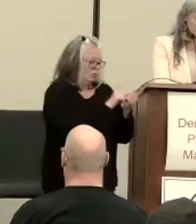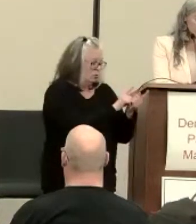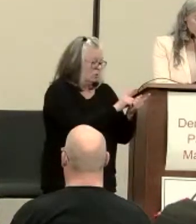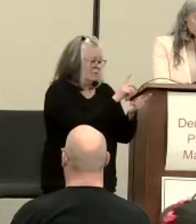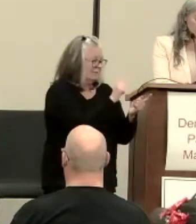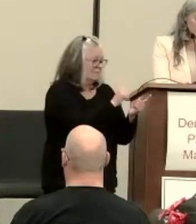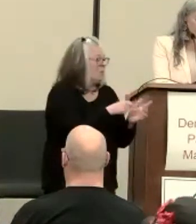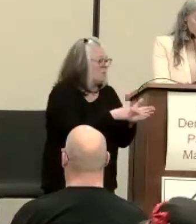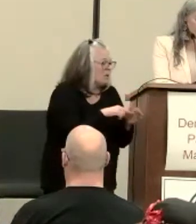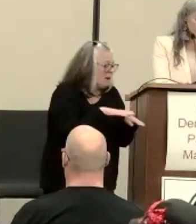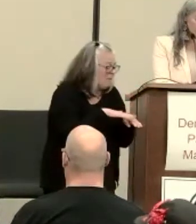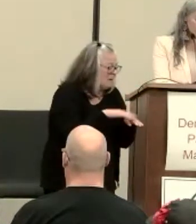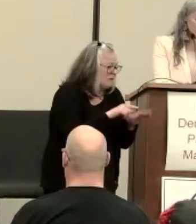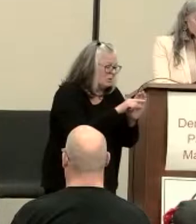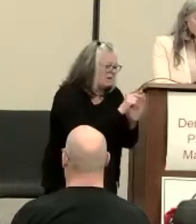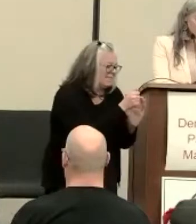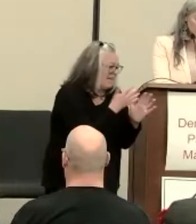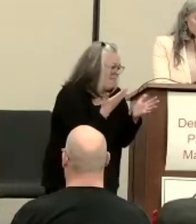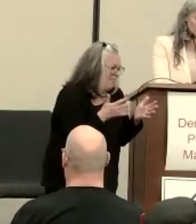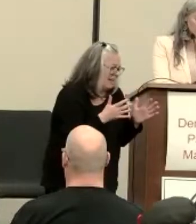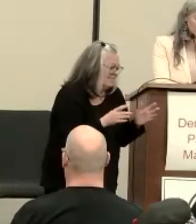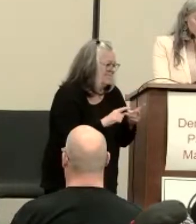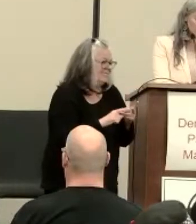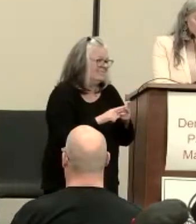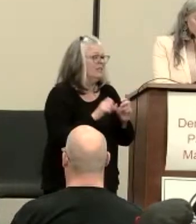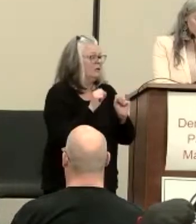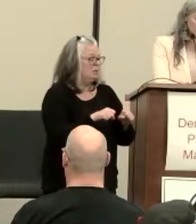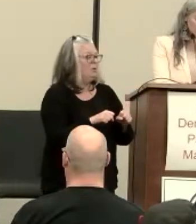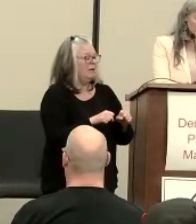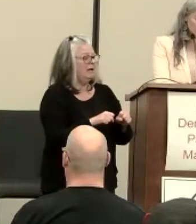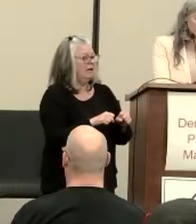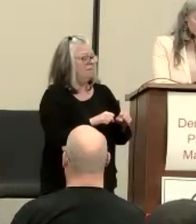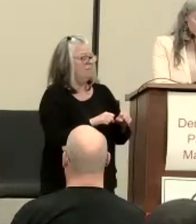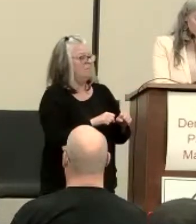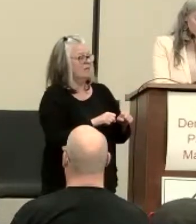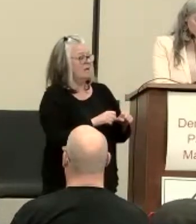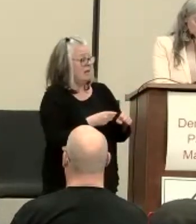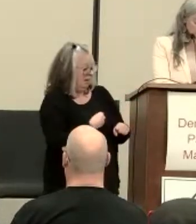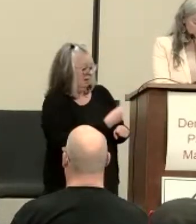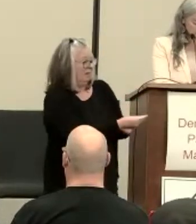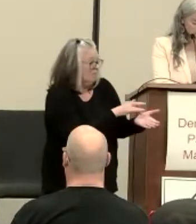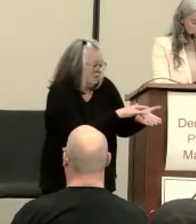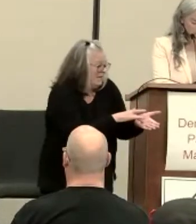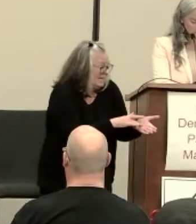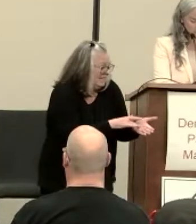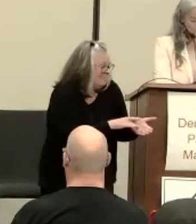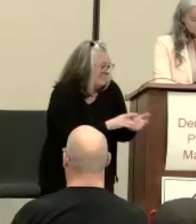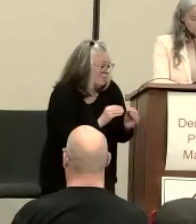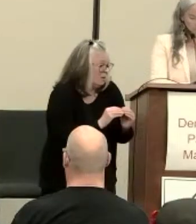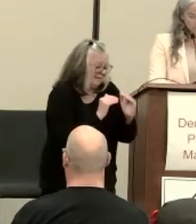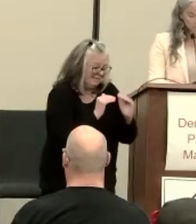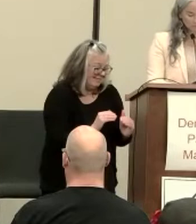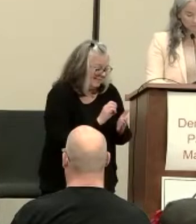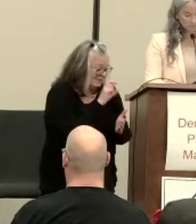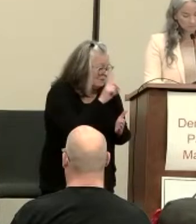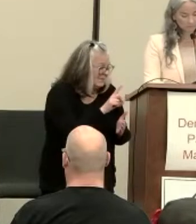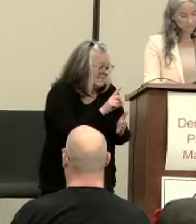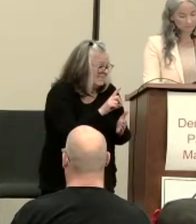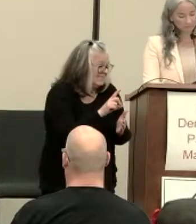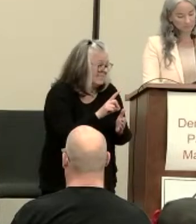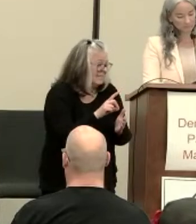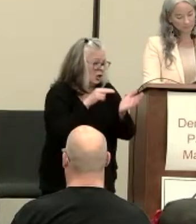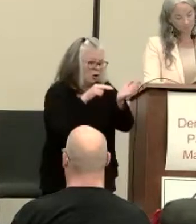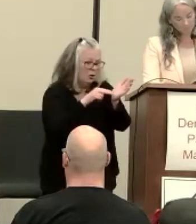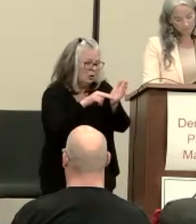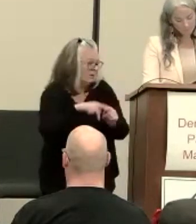grade 10. You can be not prescribing, but giving out medications that nurses are not